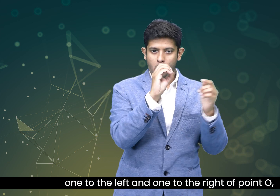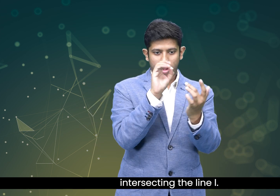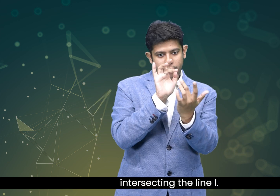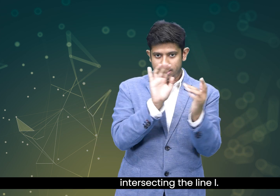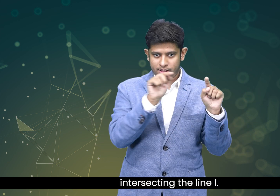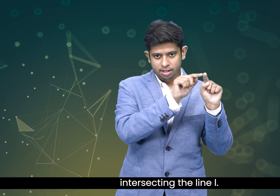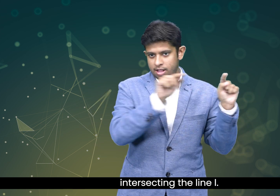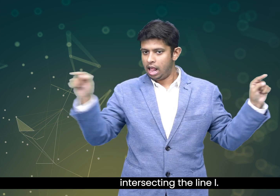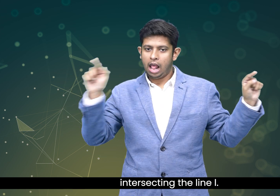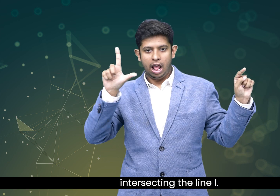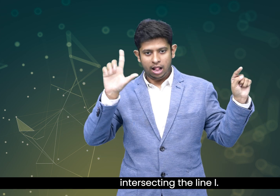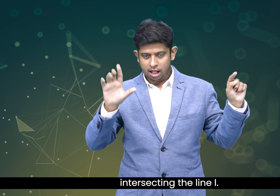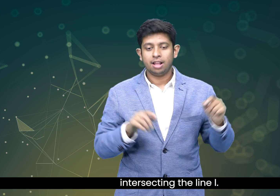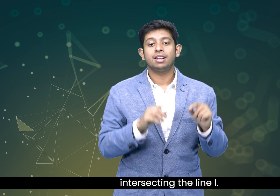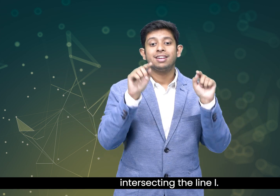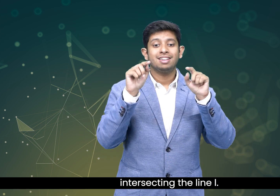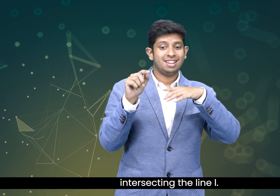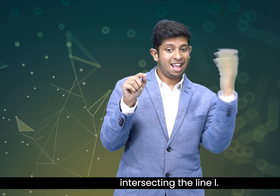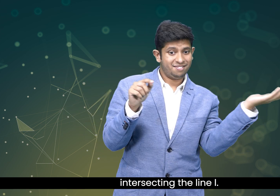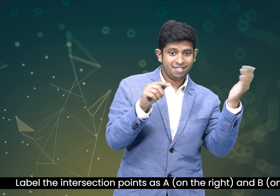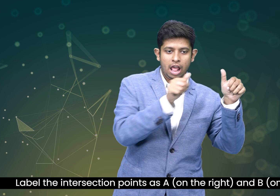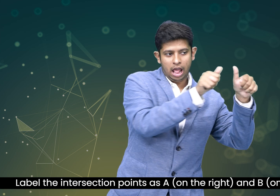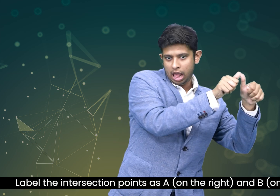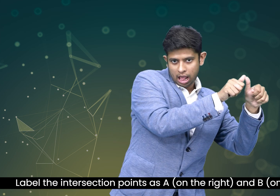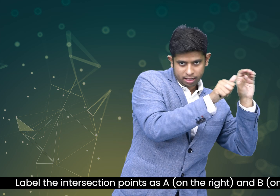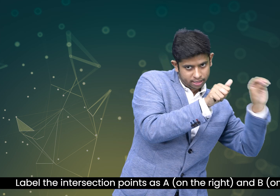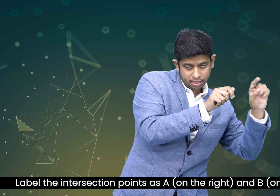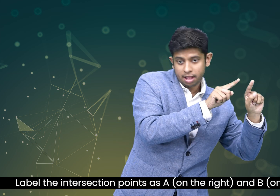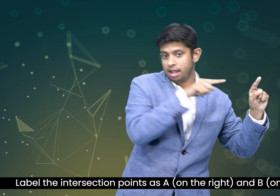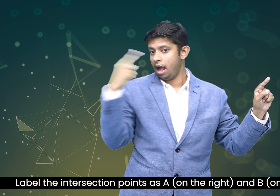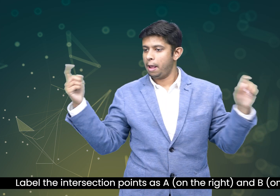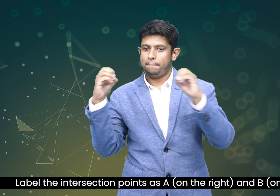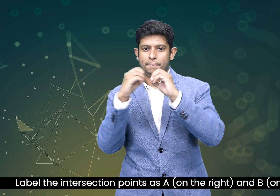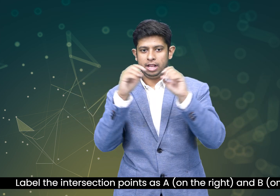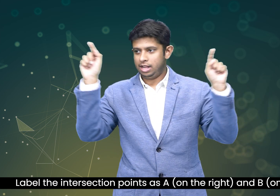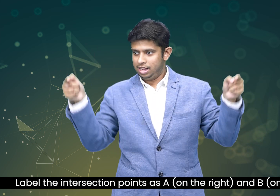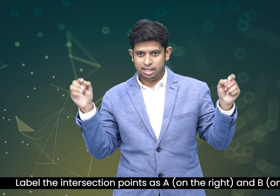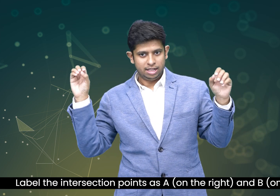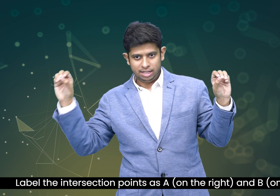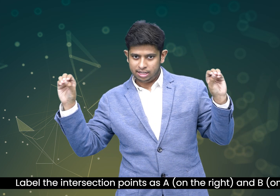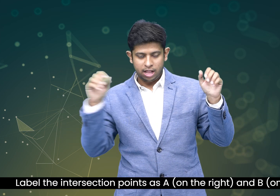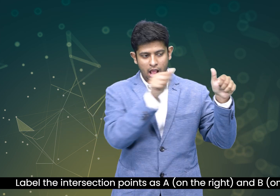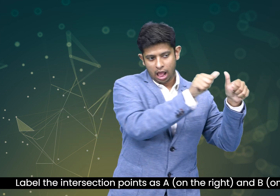O, intersecting the line L. Label the intersection points as A on the right and B on the left.